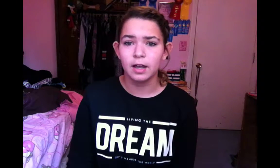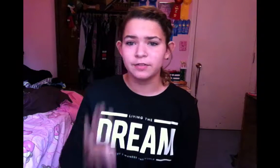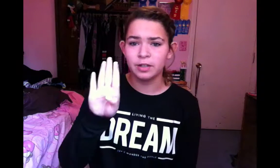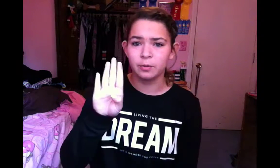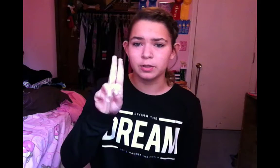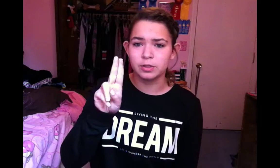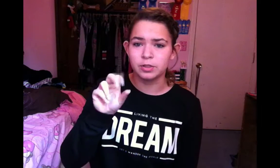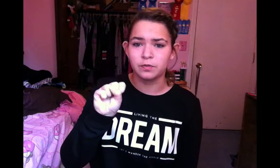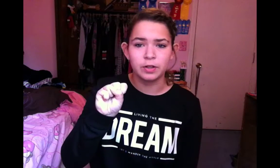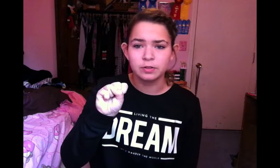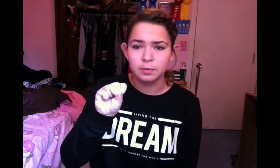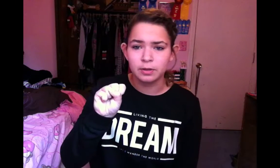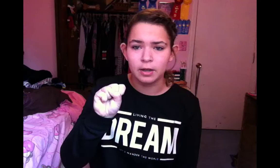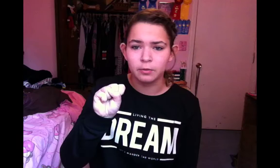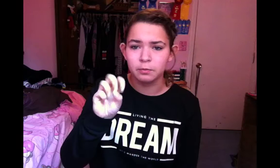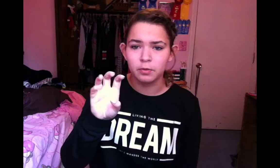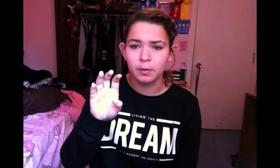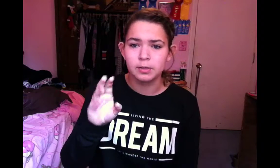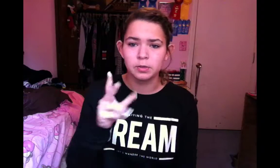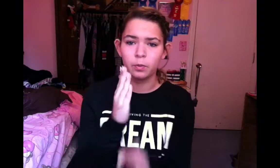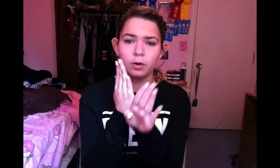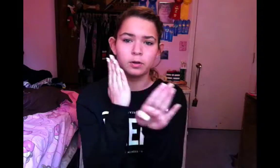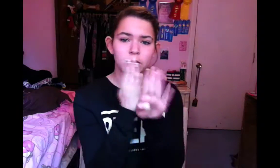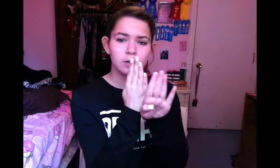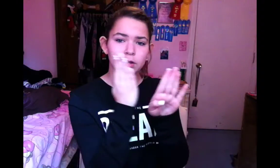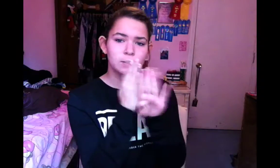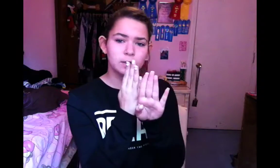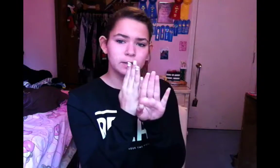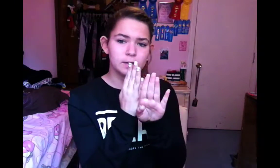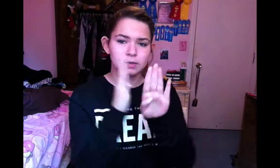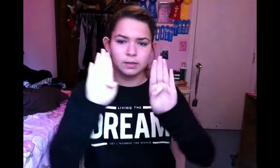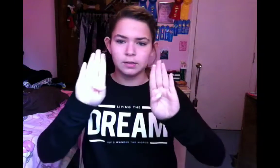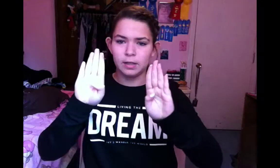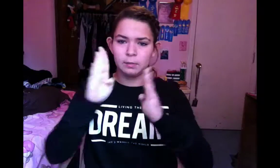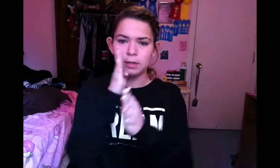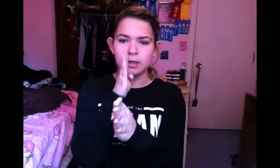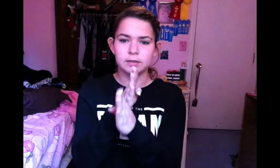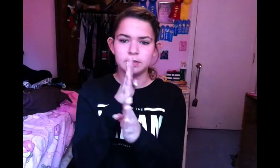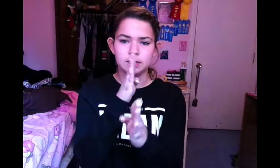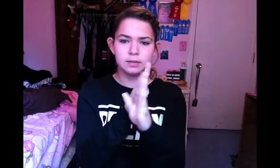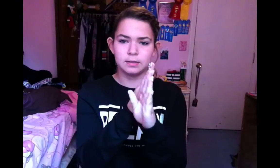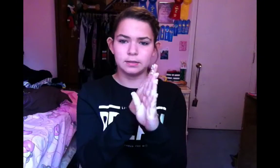I've seen it where it's just finger spelled out. For a bus. Or. Like this. Like you take B hands. And it's like.